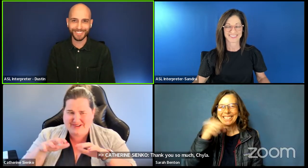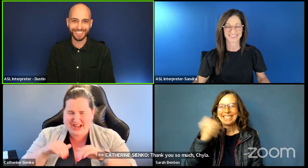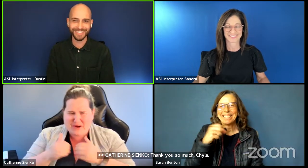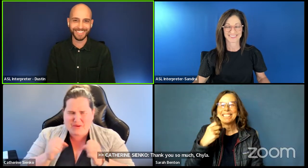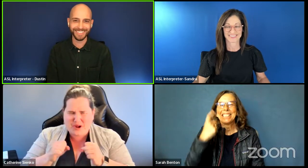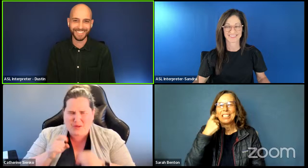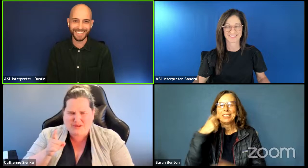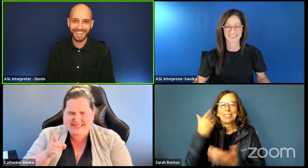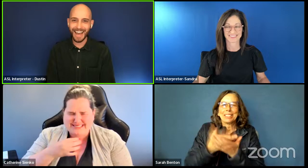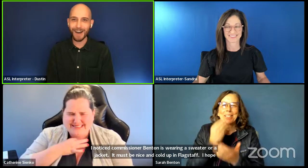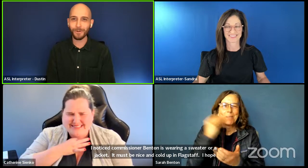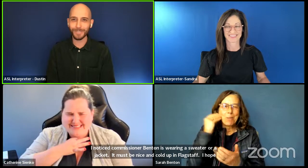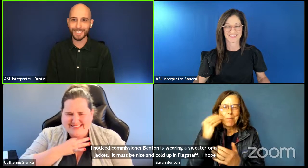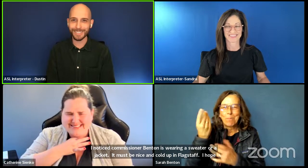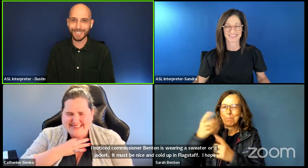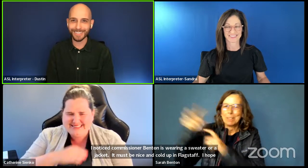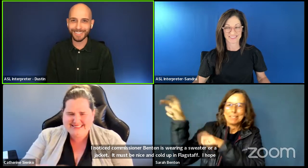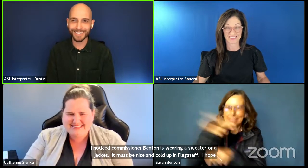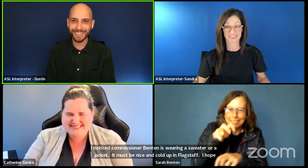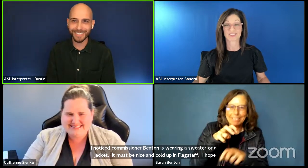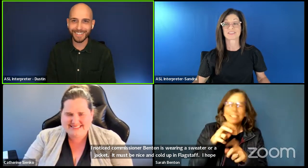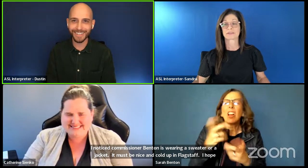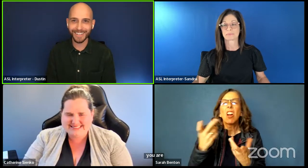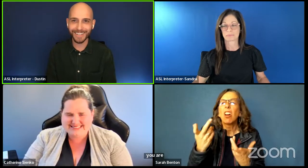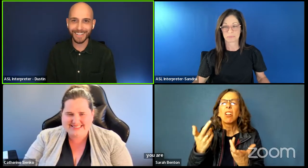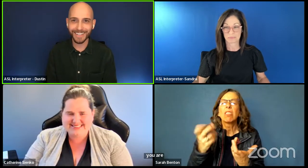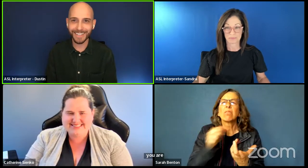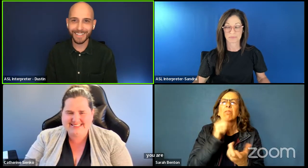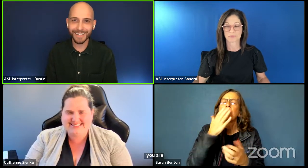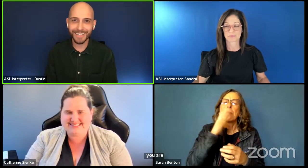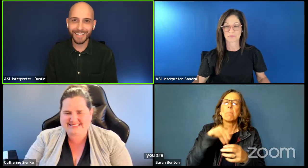warm. How cold is it?